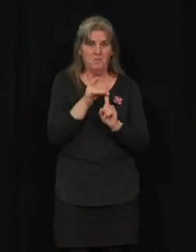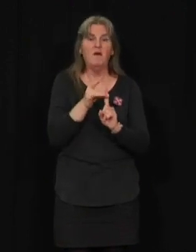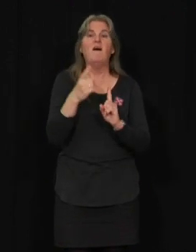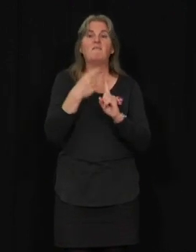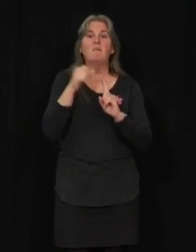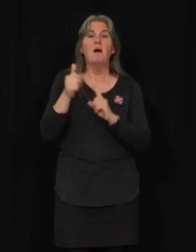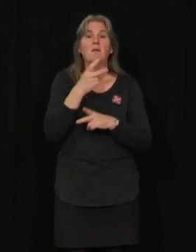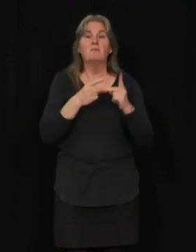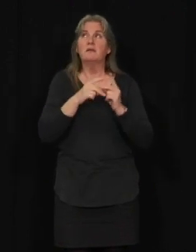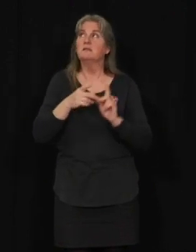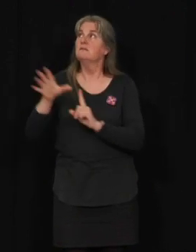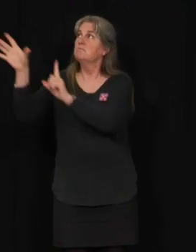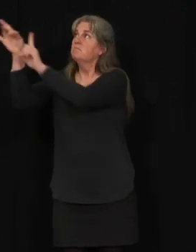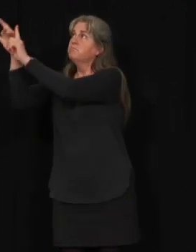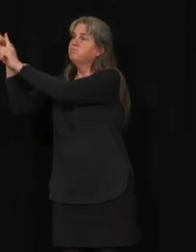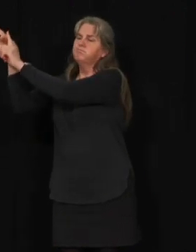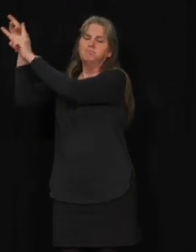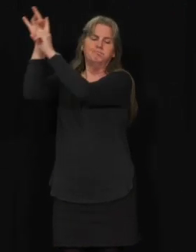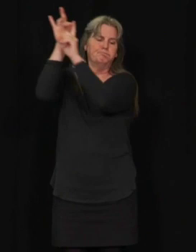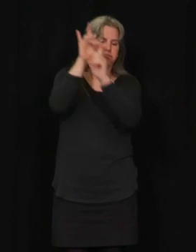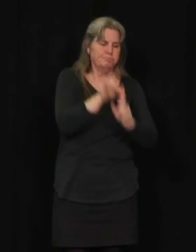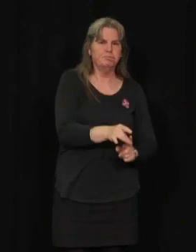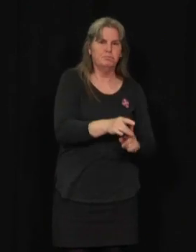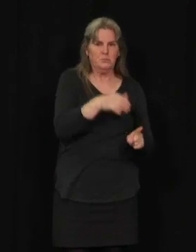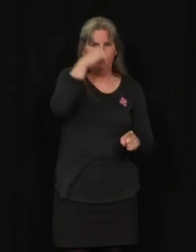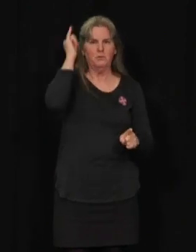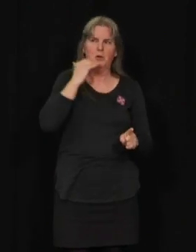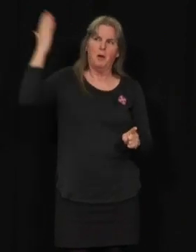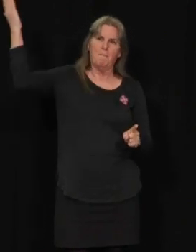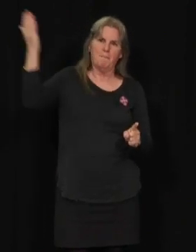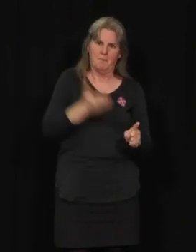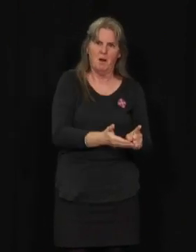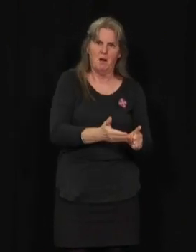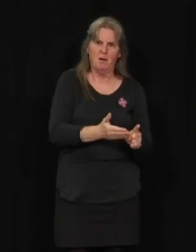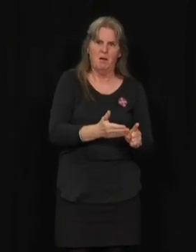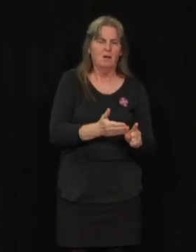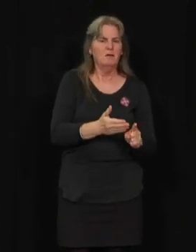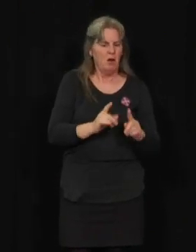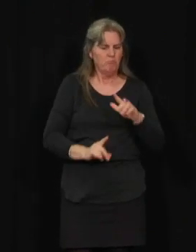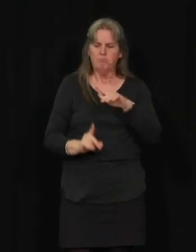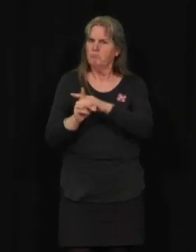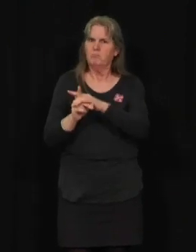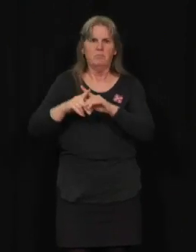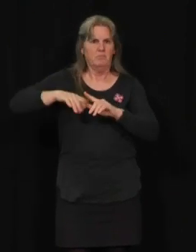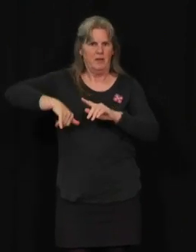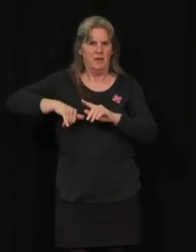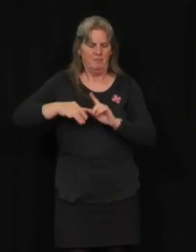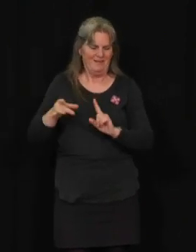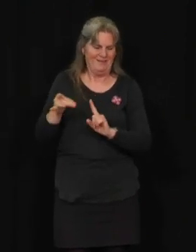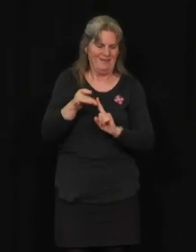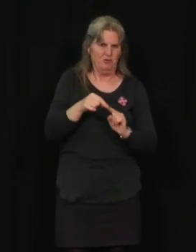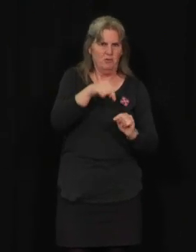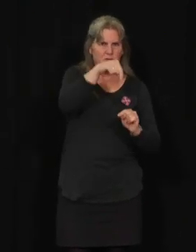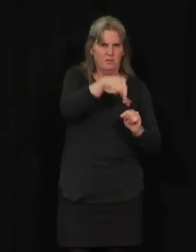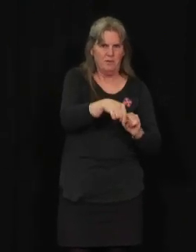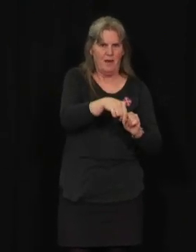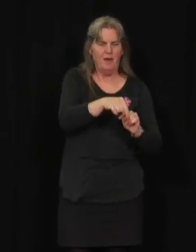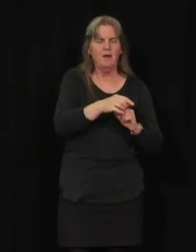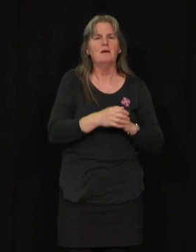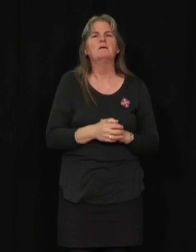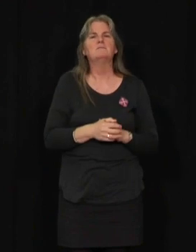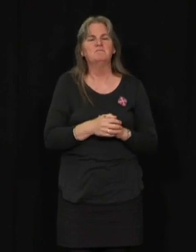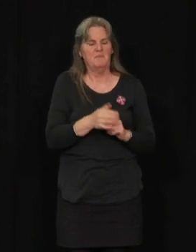all cases were either directly related to travel outside Yukon or have been cases traced back to an immediate contact